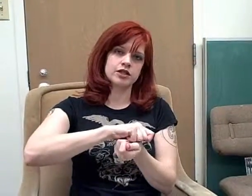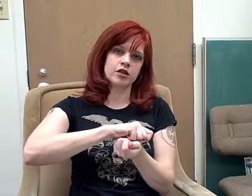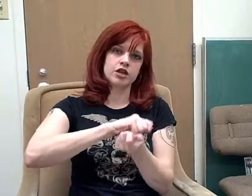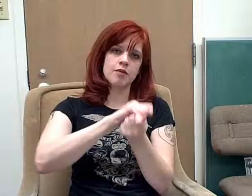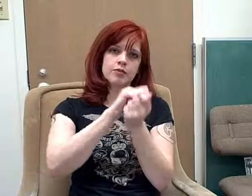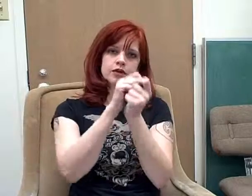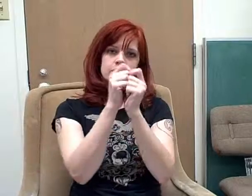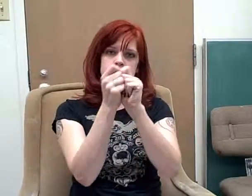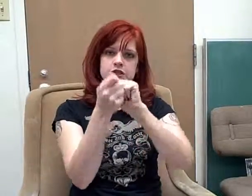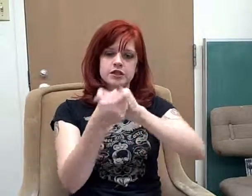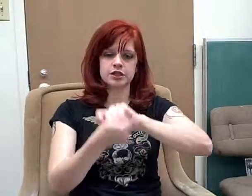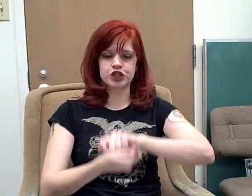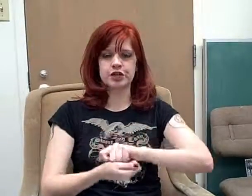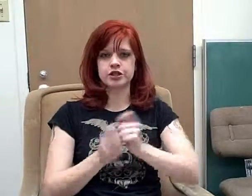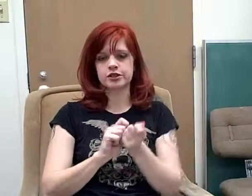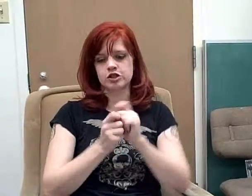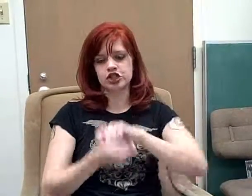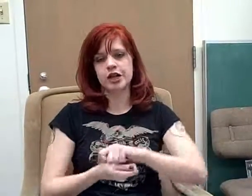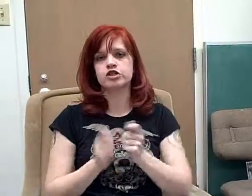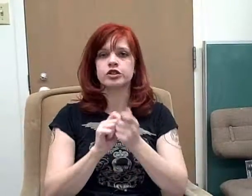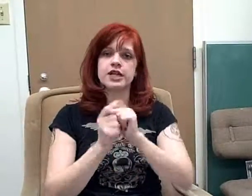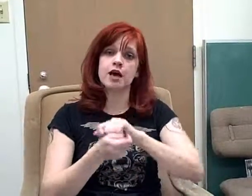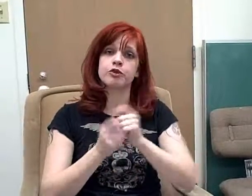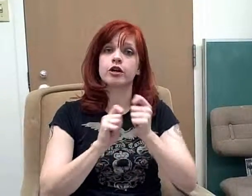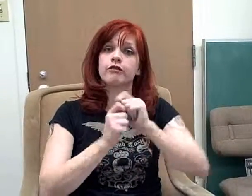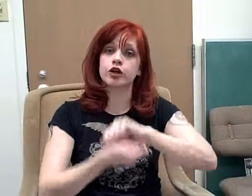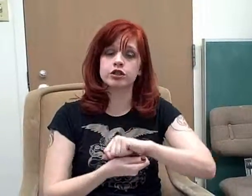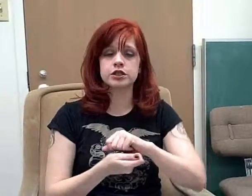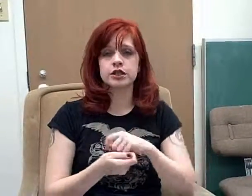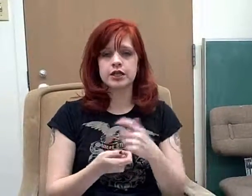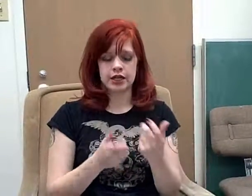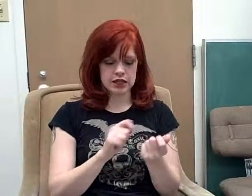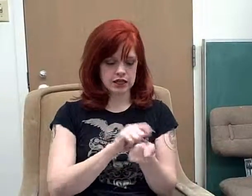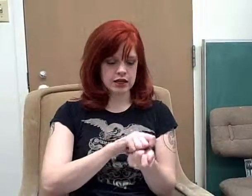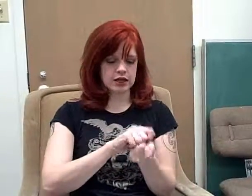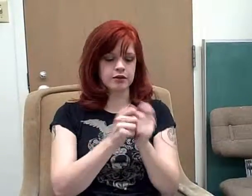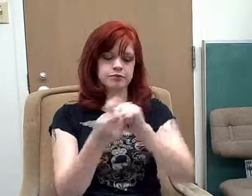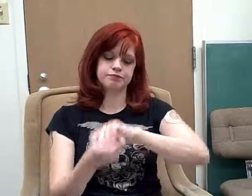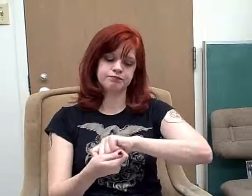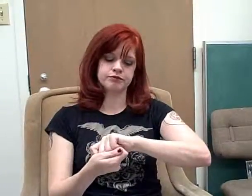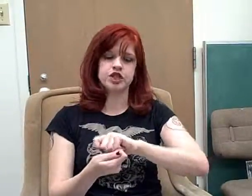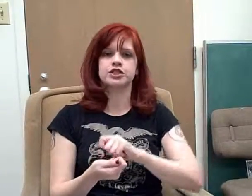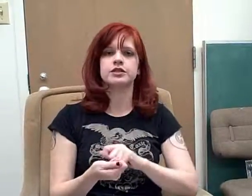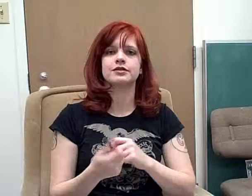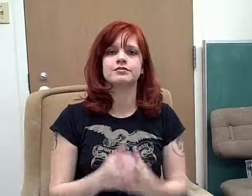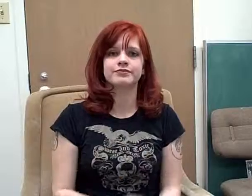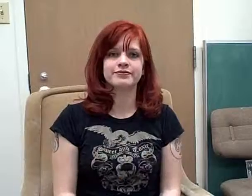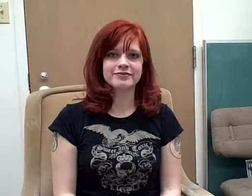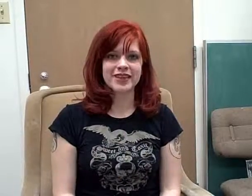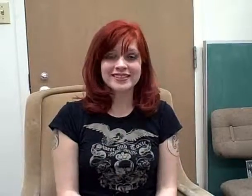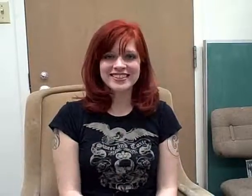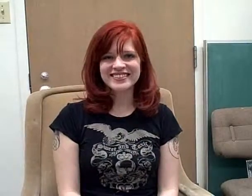on top, and it twists and changes. To change or adapt or convert, anything that changes. That's it.